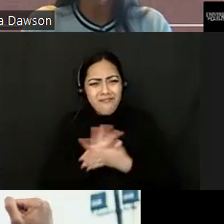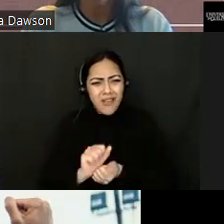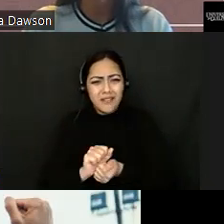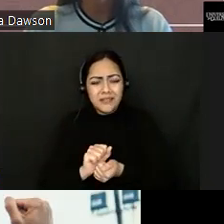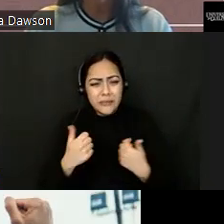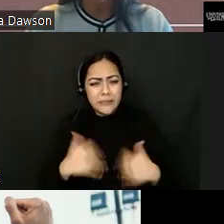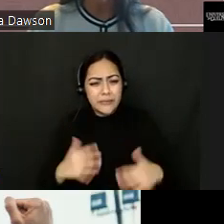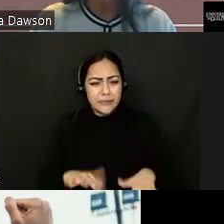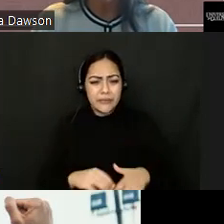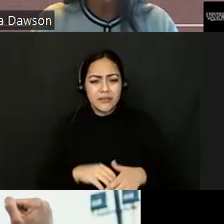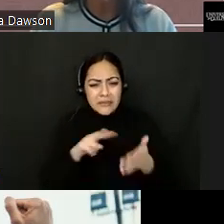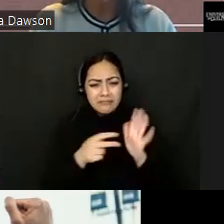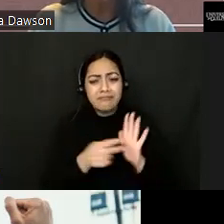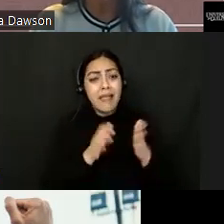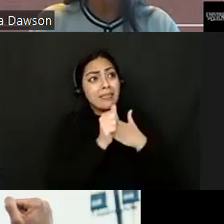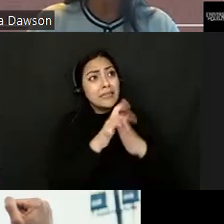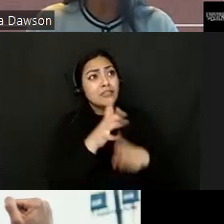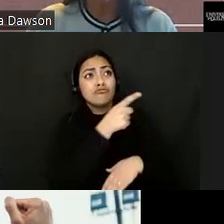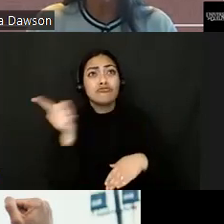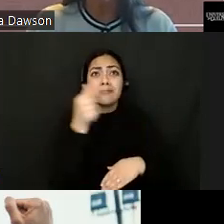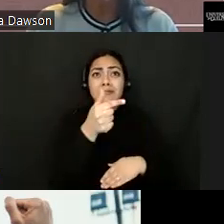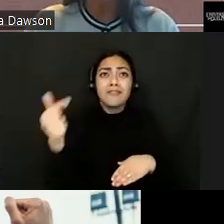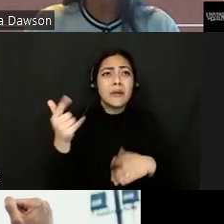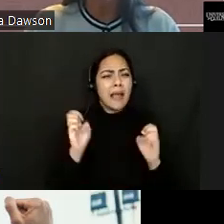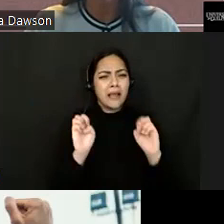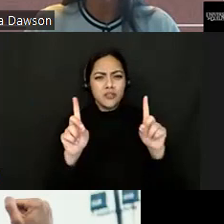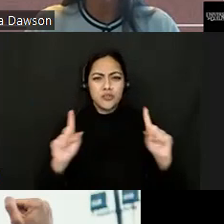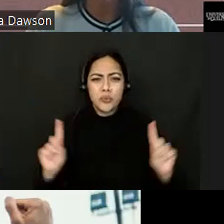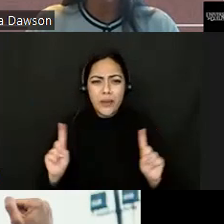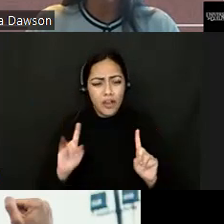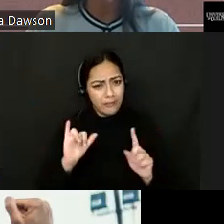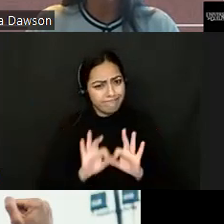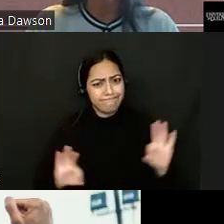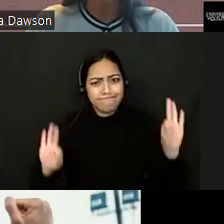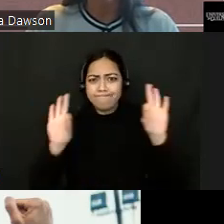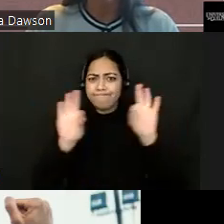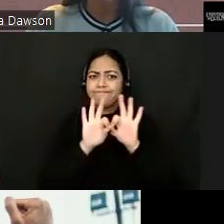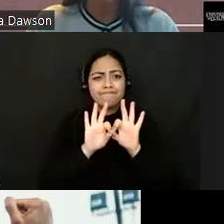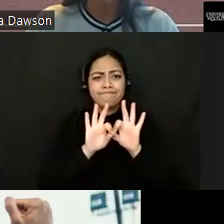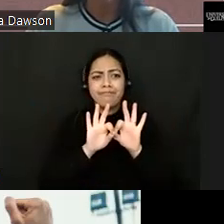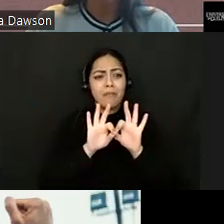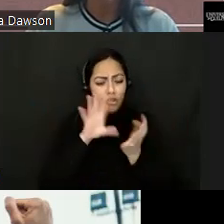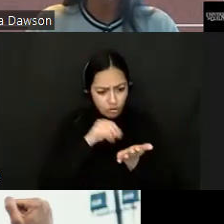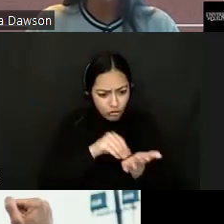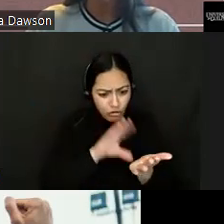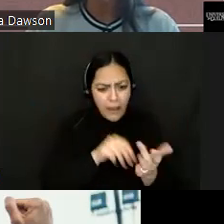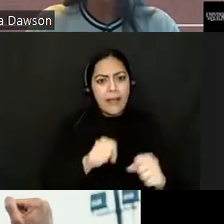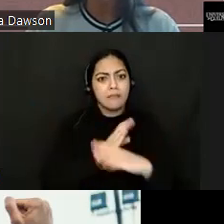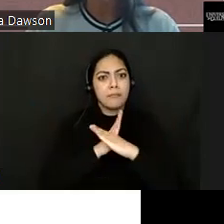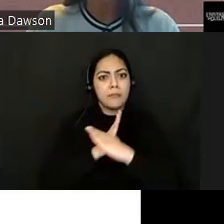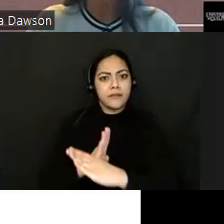education, which I would argue is the pillar of primary prevention of gender-based violence?